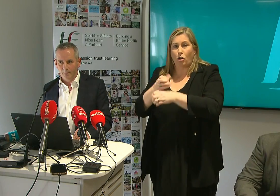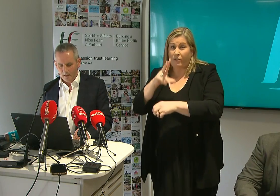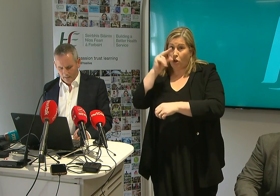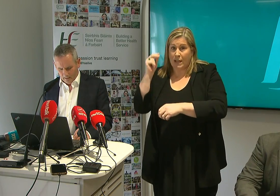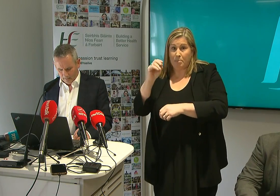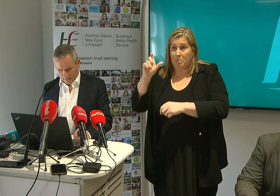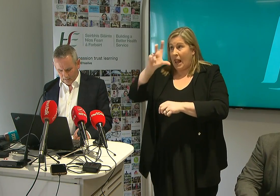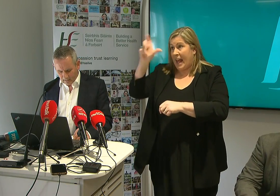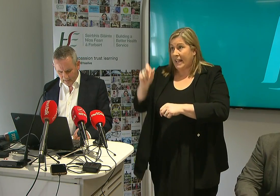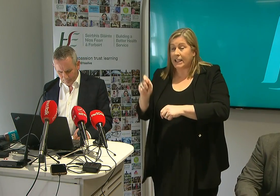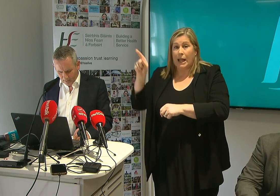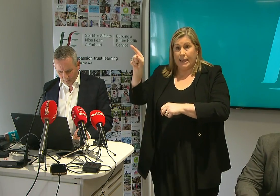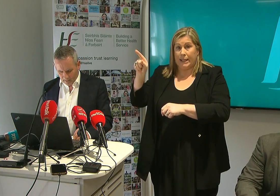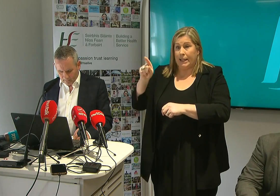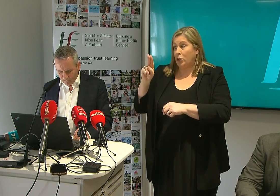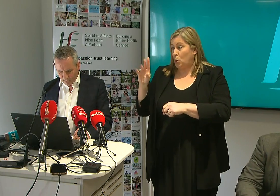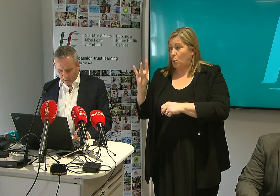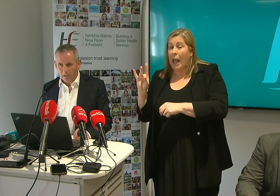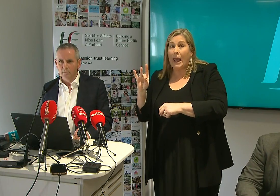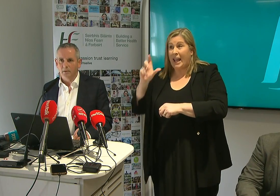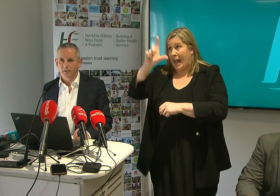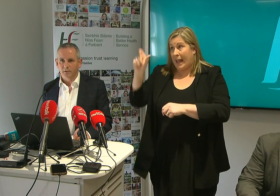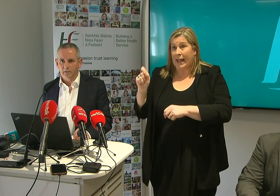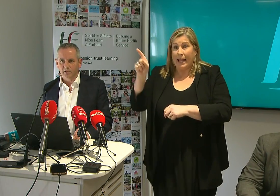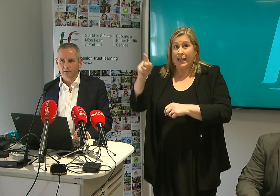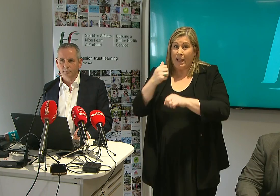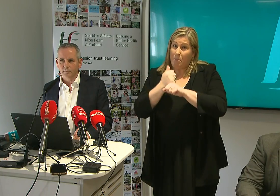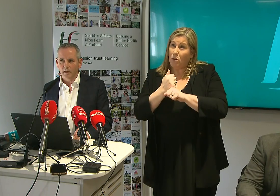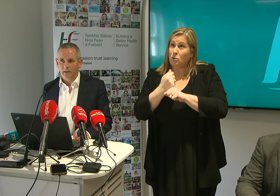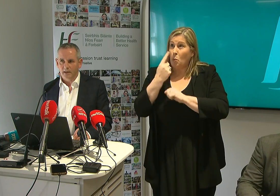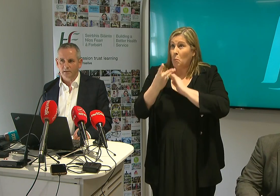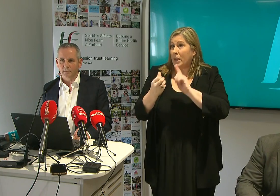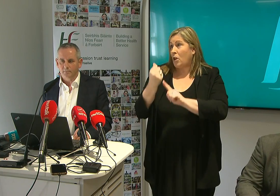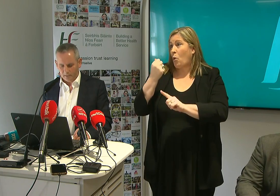example. In Italy, just a week ago, about 400